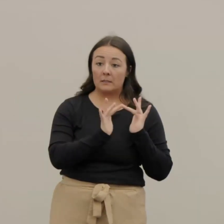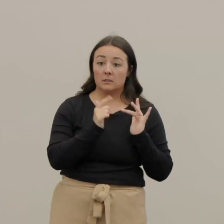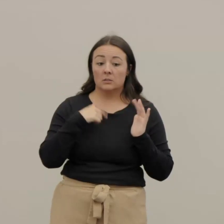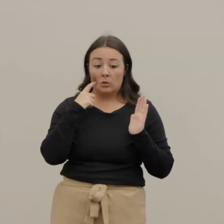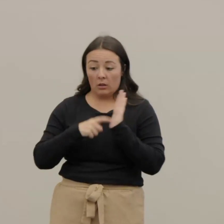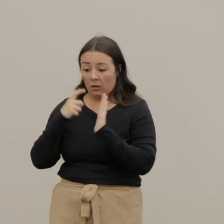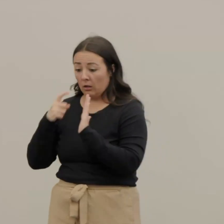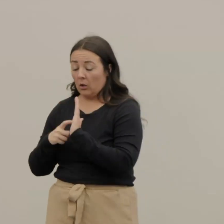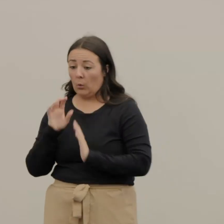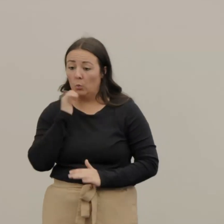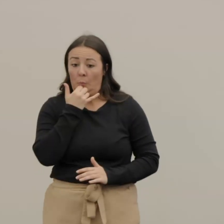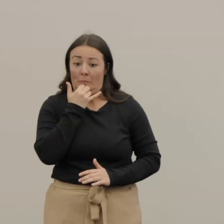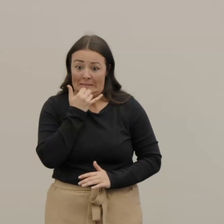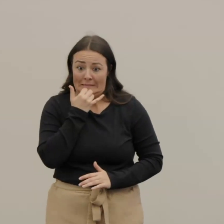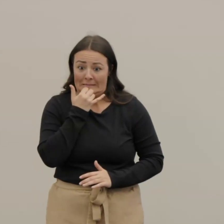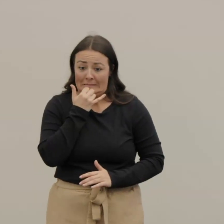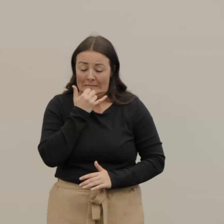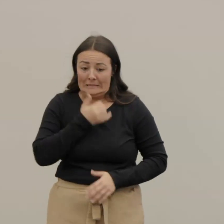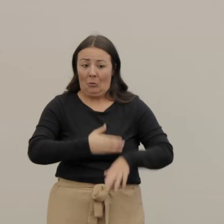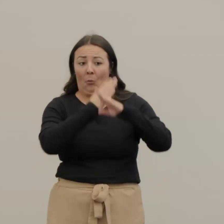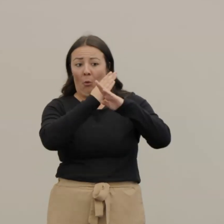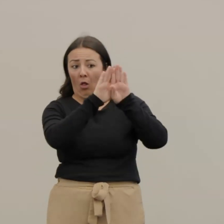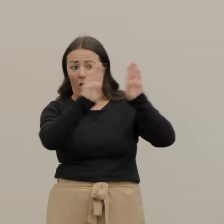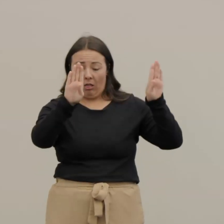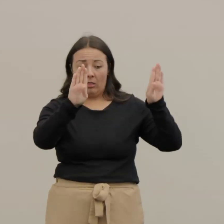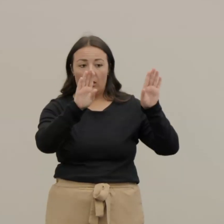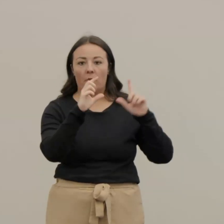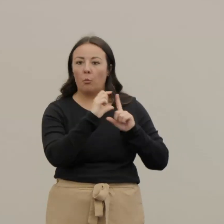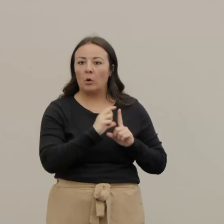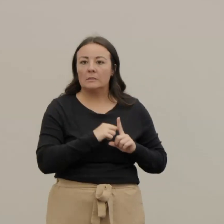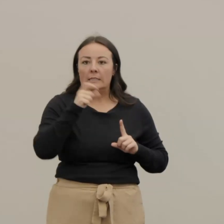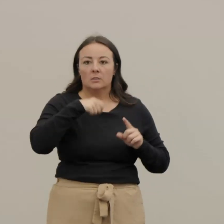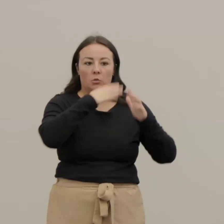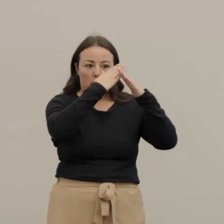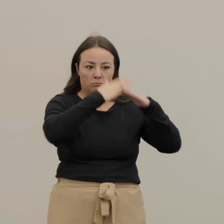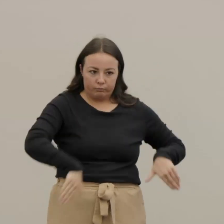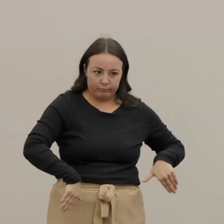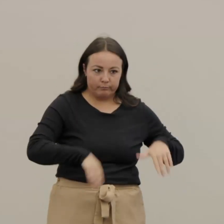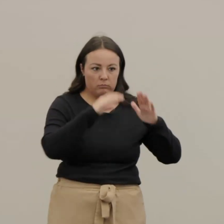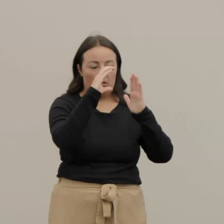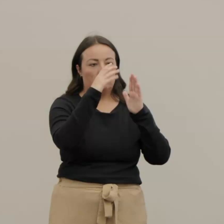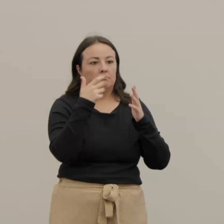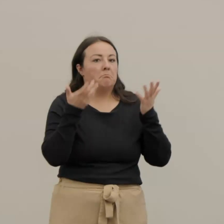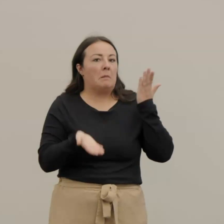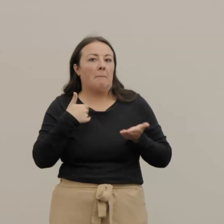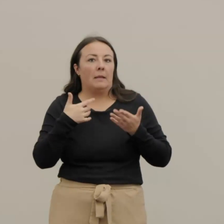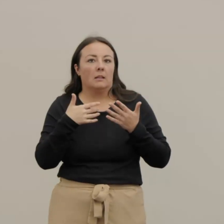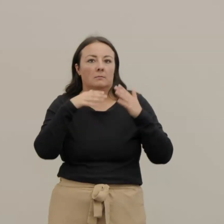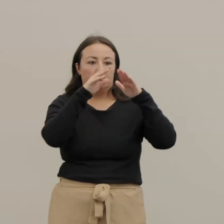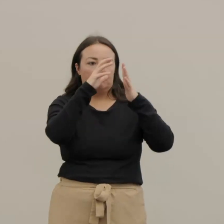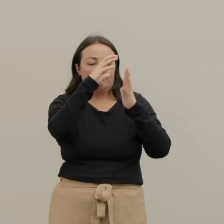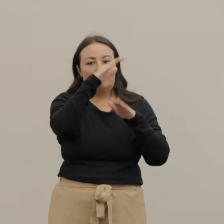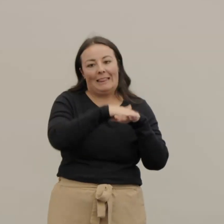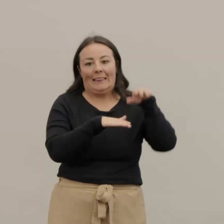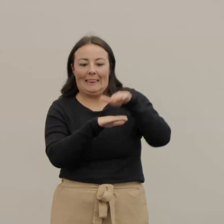oops, that's a wall of words. What can I do to break it down? And to layer your information. So this is how we can make it